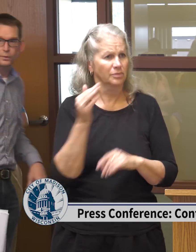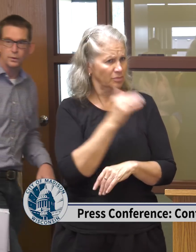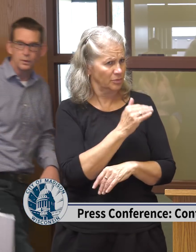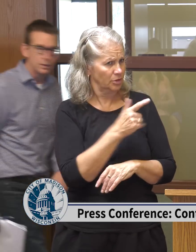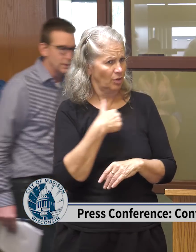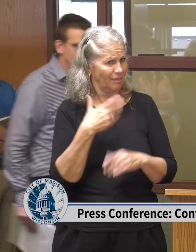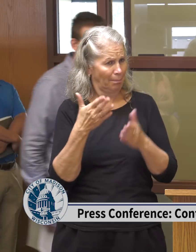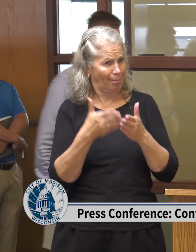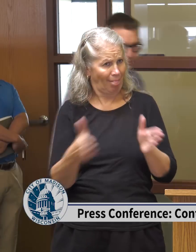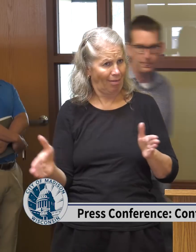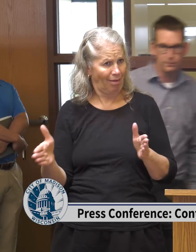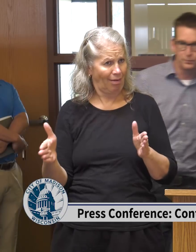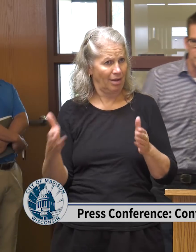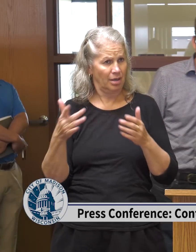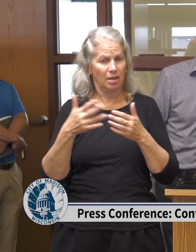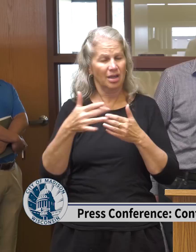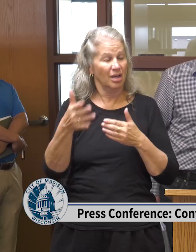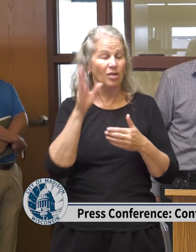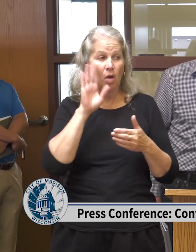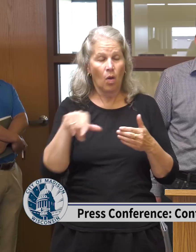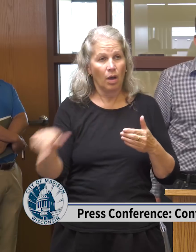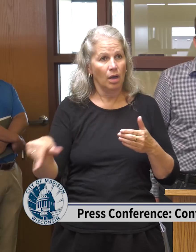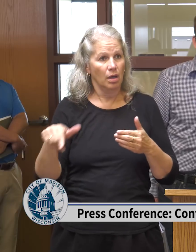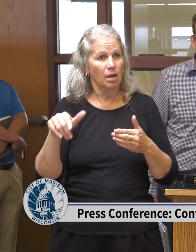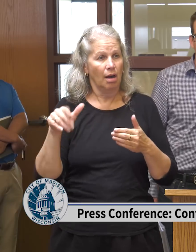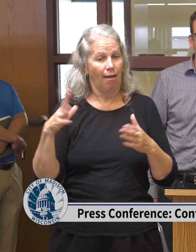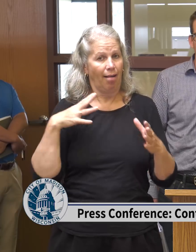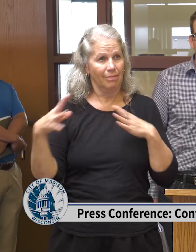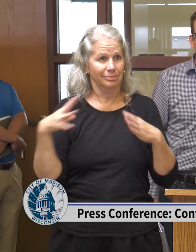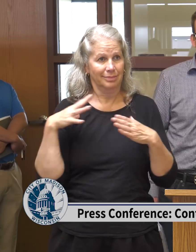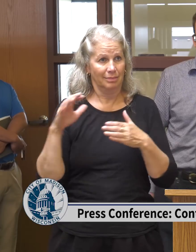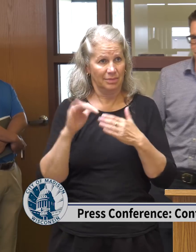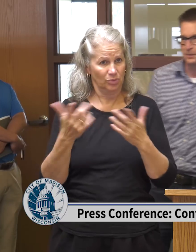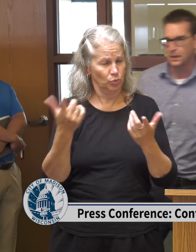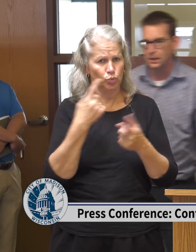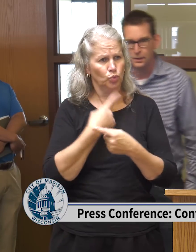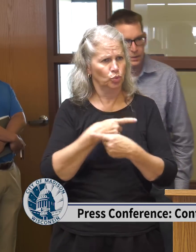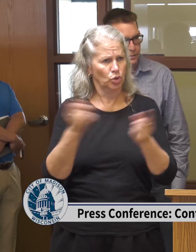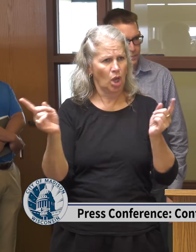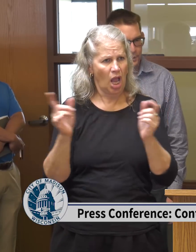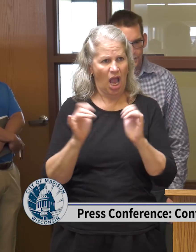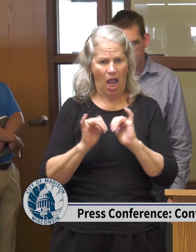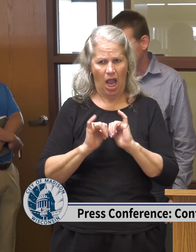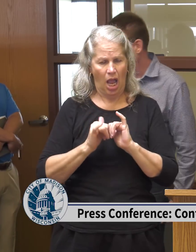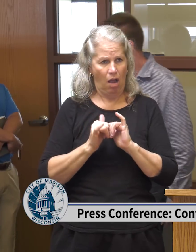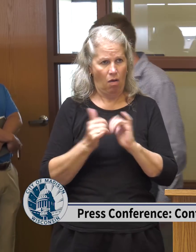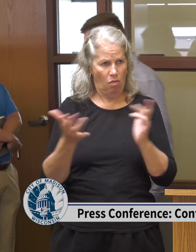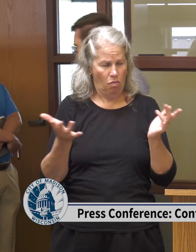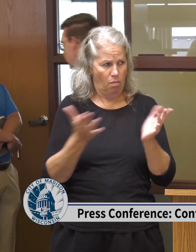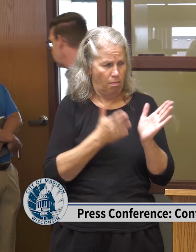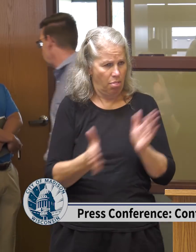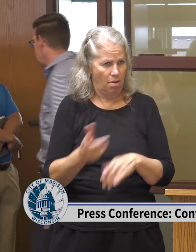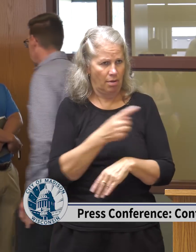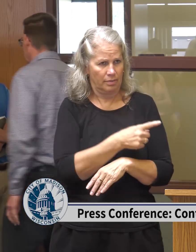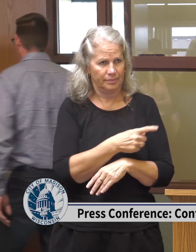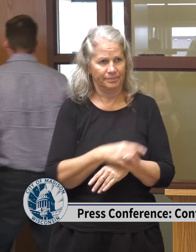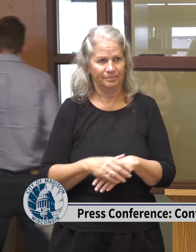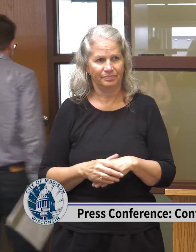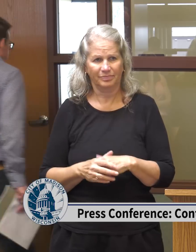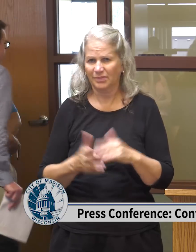mean, if you're putting out a warning for people to avoid the water, this is a big holiday weekend coming up. Well, first of all, we doubt